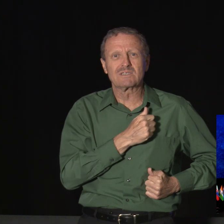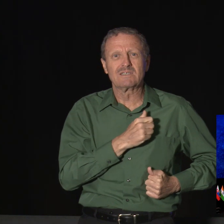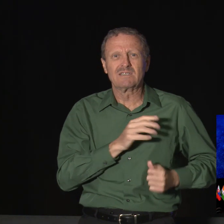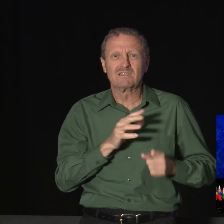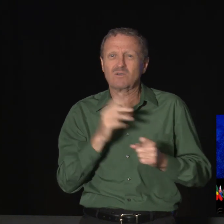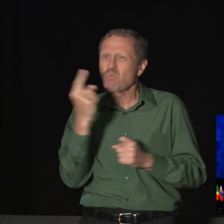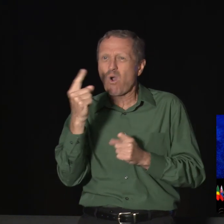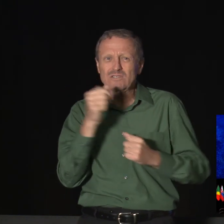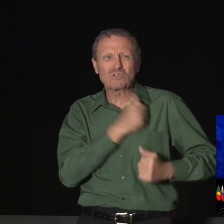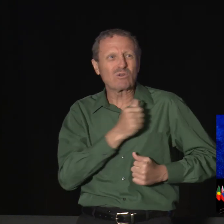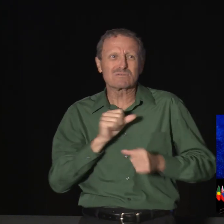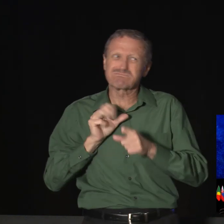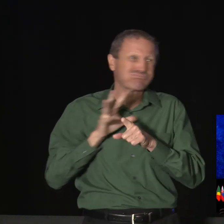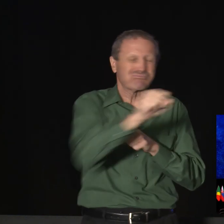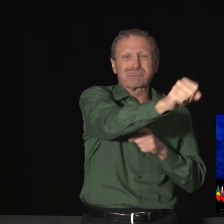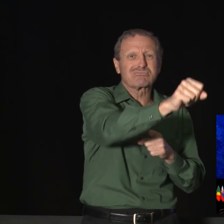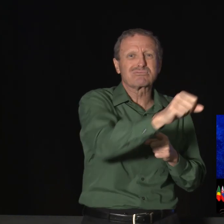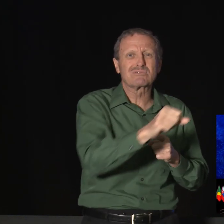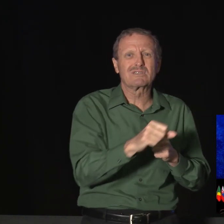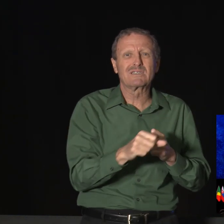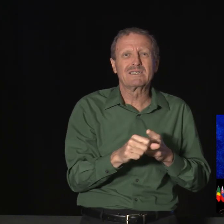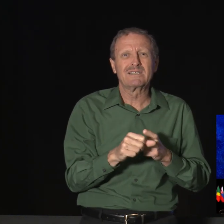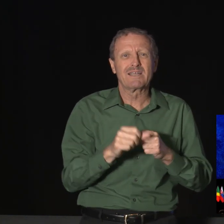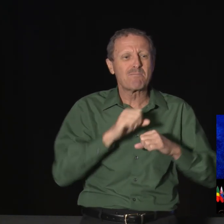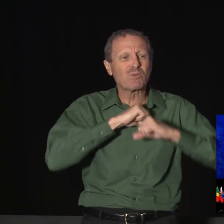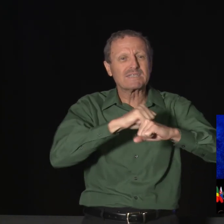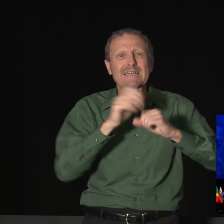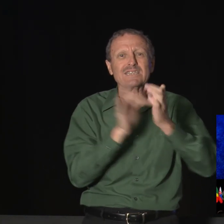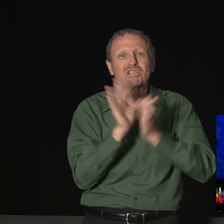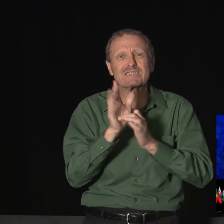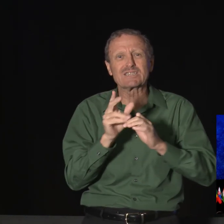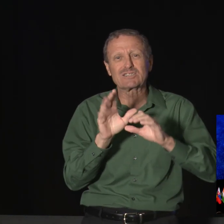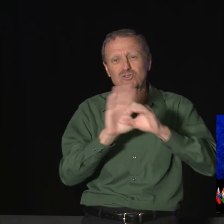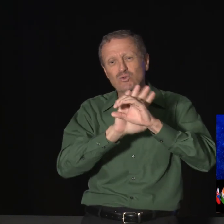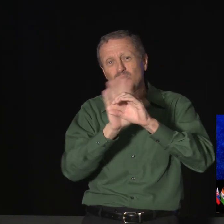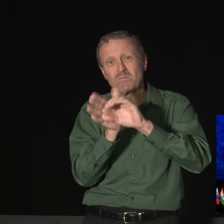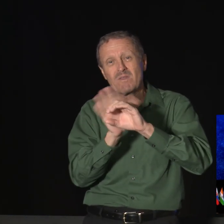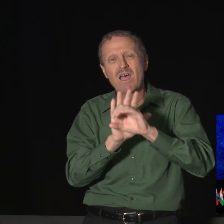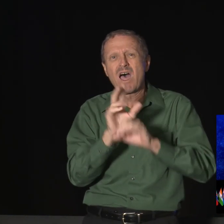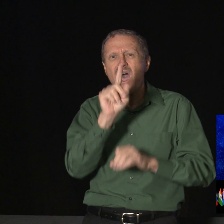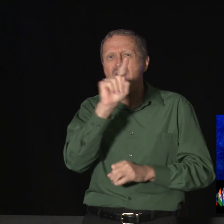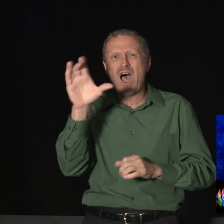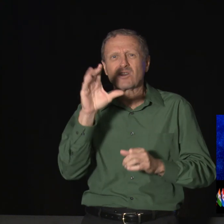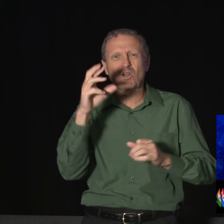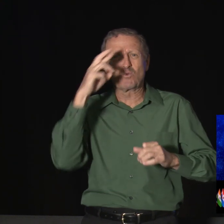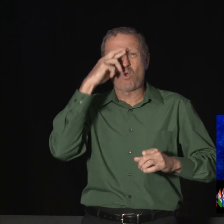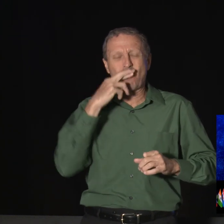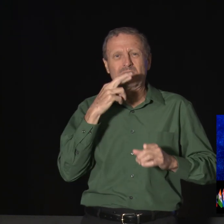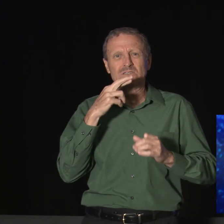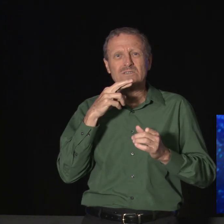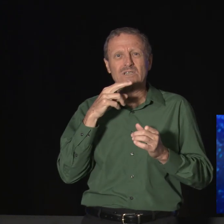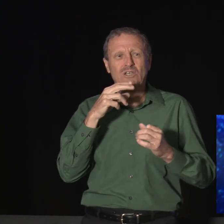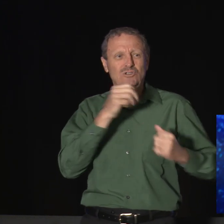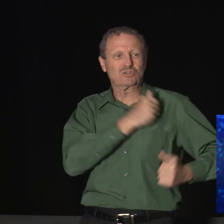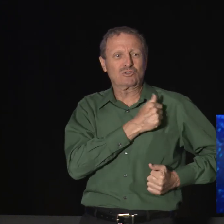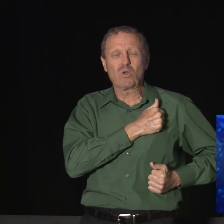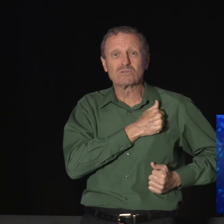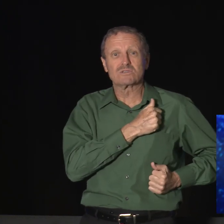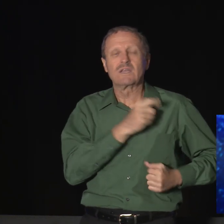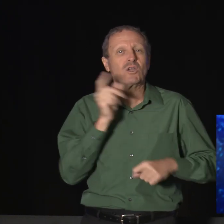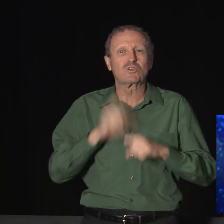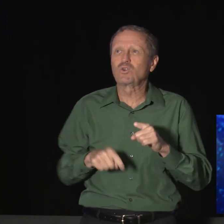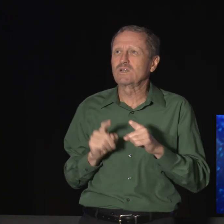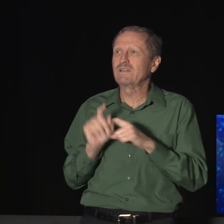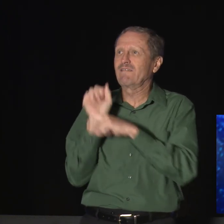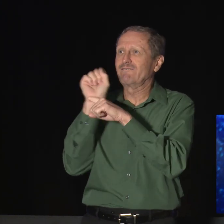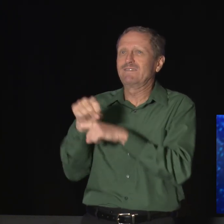armed to the teeth rather, guarding the tomb of Jesus. 100 Roman soldiers couldn't stand to one. And he'll empty